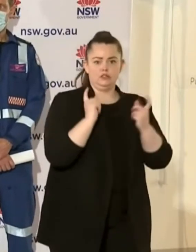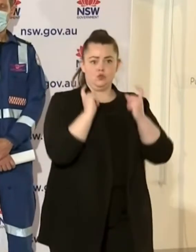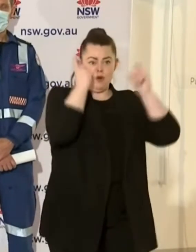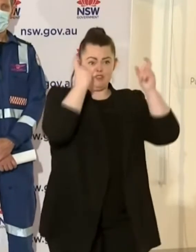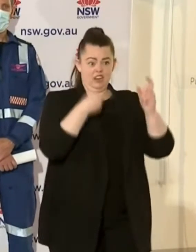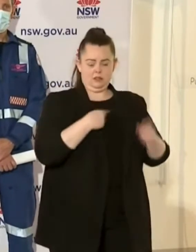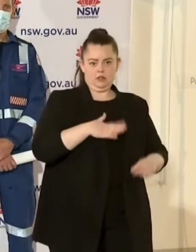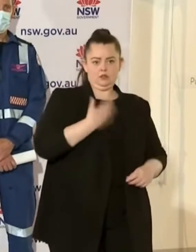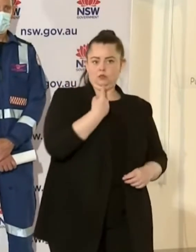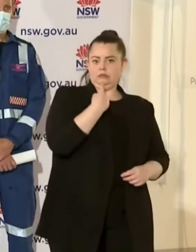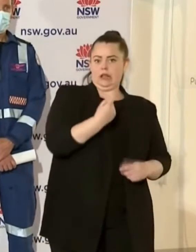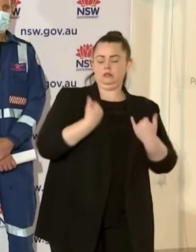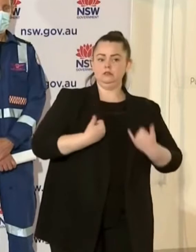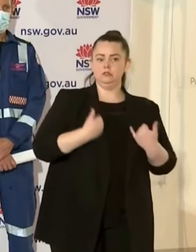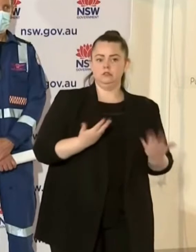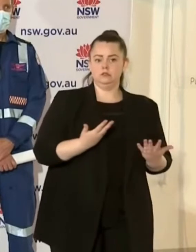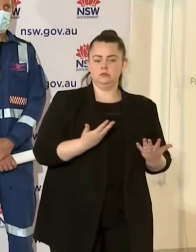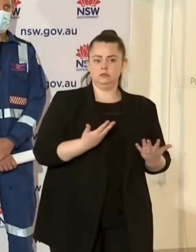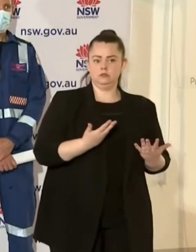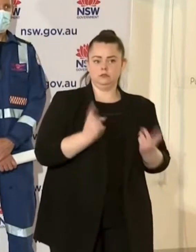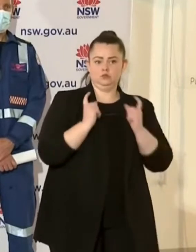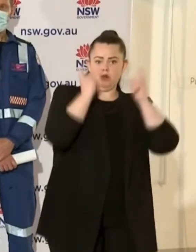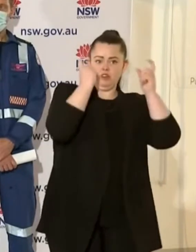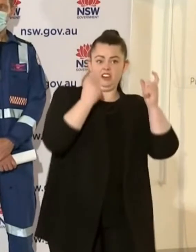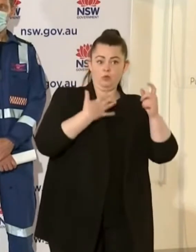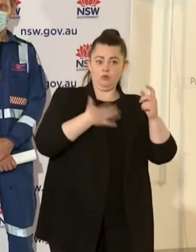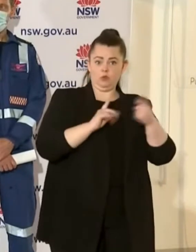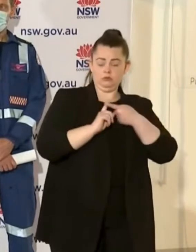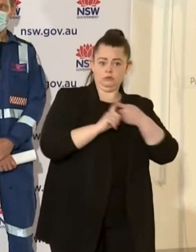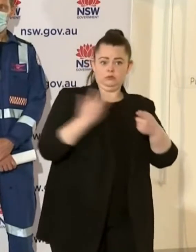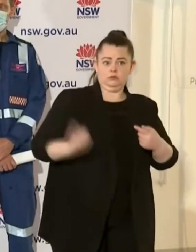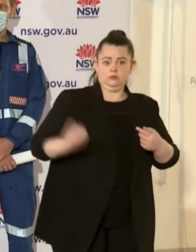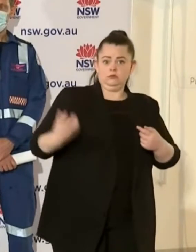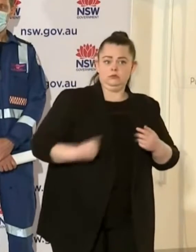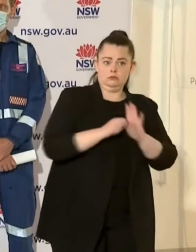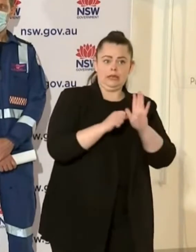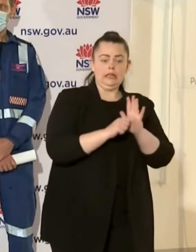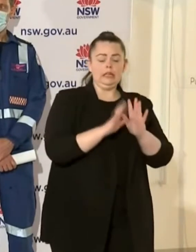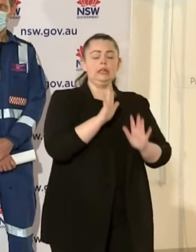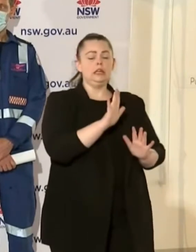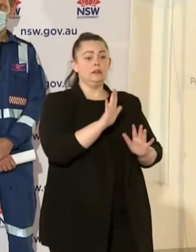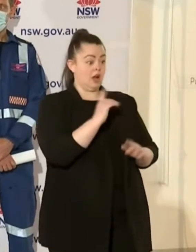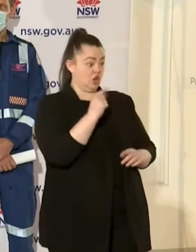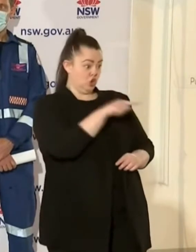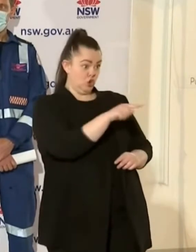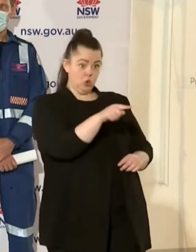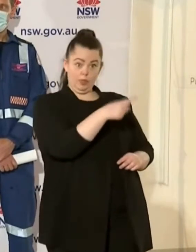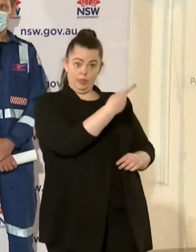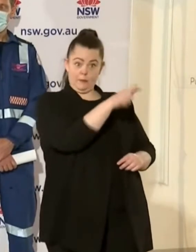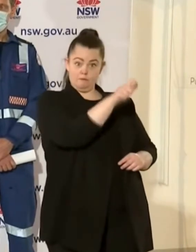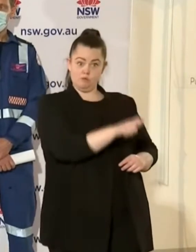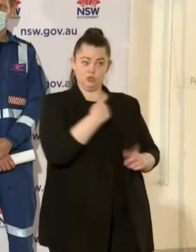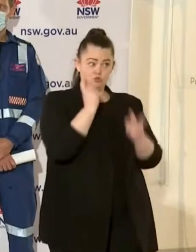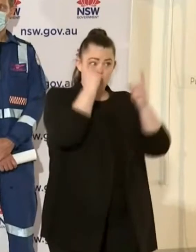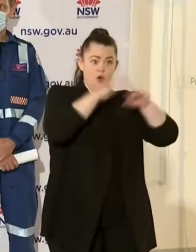us that they're actually not well because they want to go on earning income. I just say to those people, look, the federal government and the state government have put